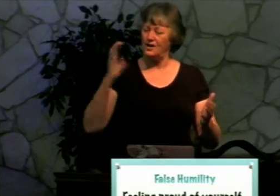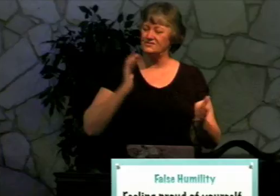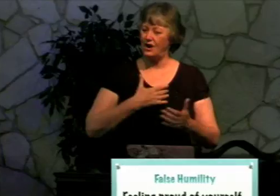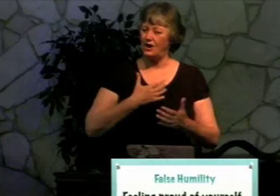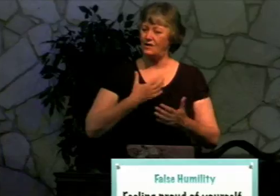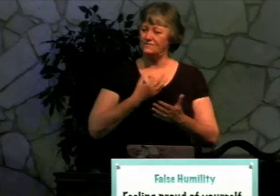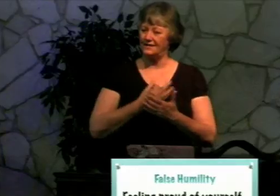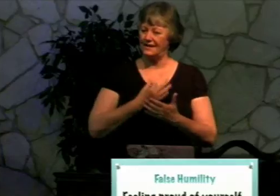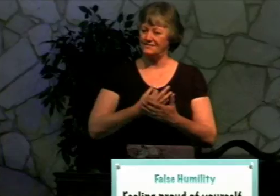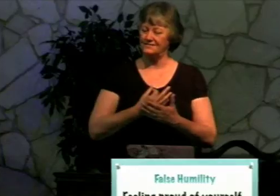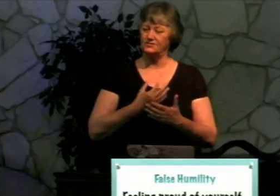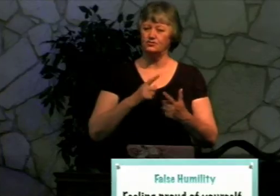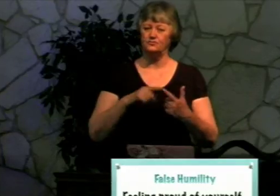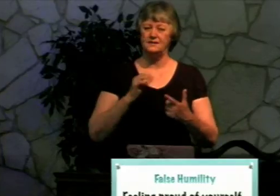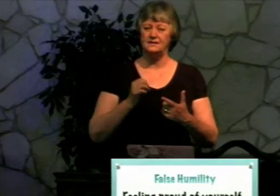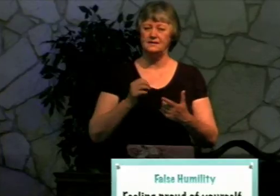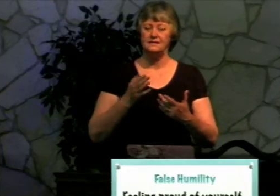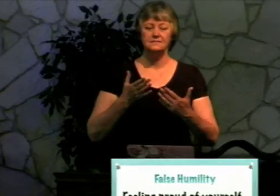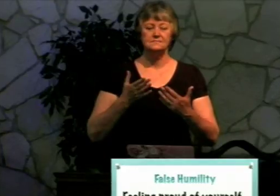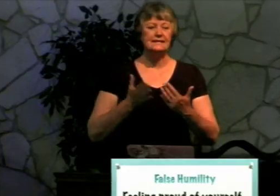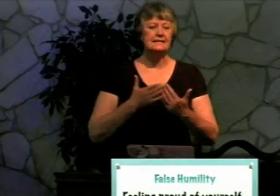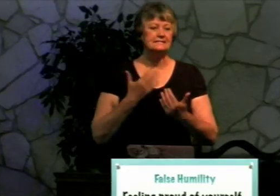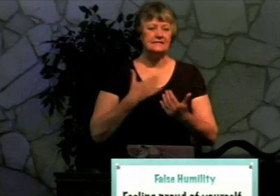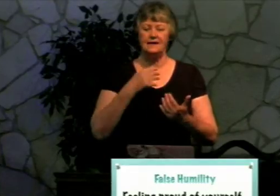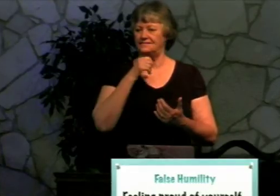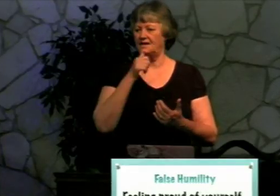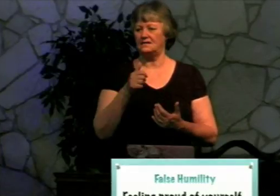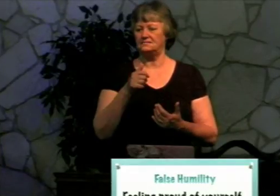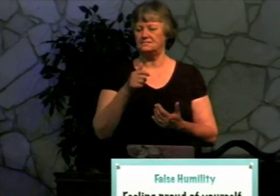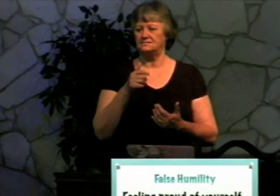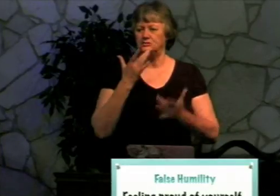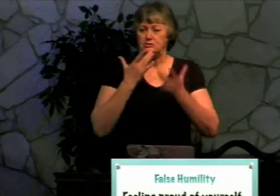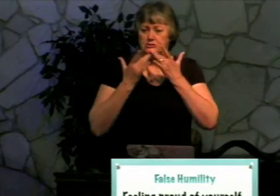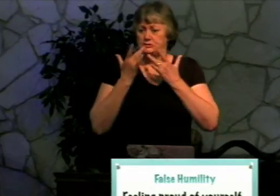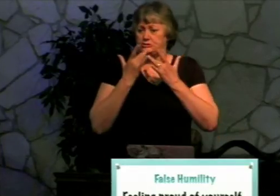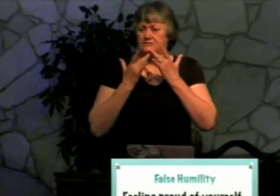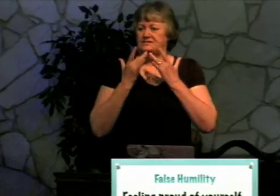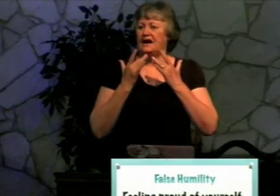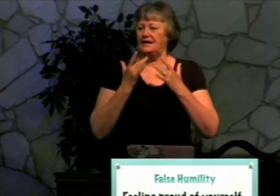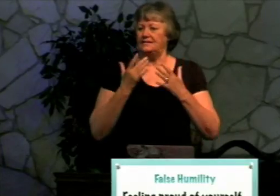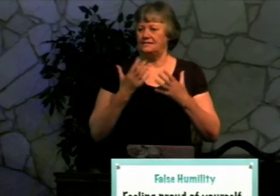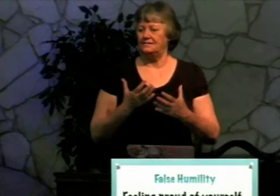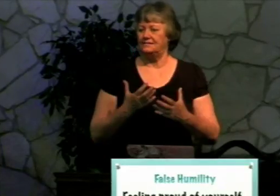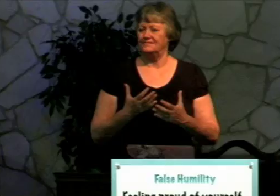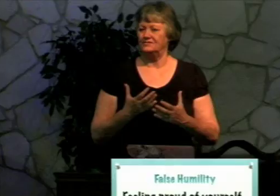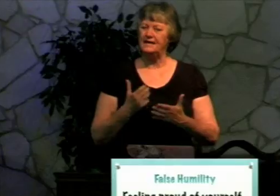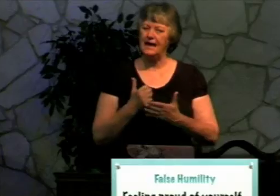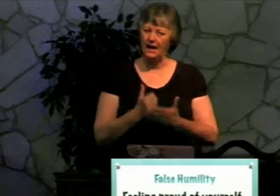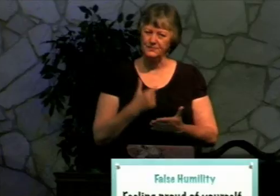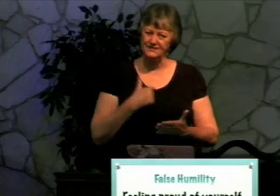wants our finances to be easy and not tight. So He helps